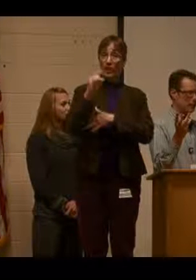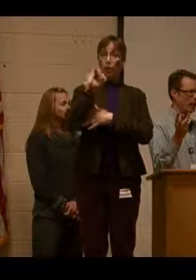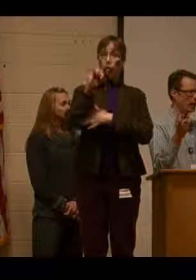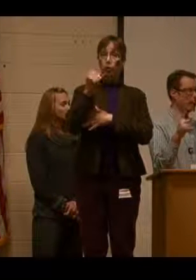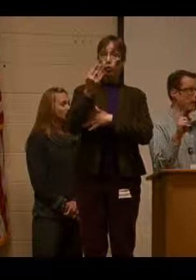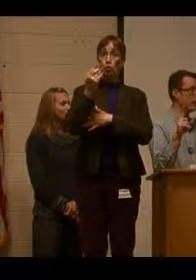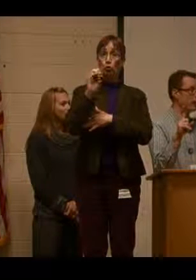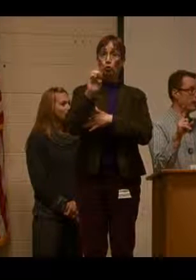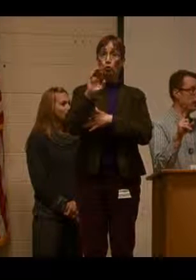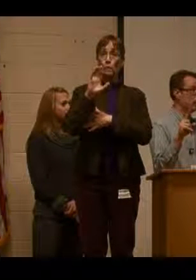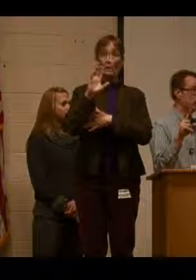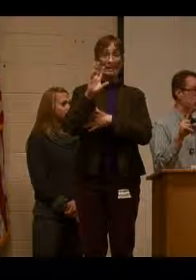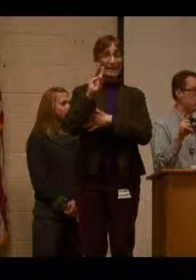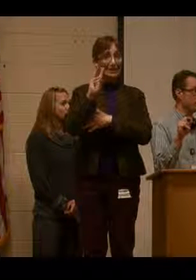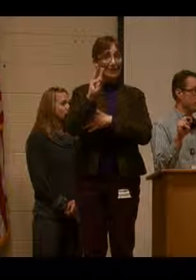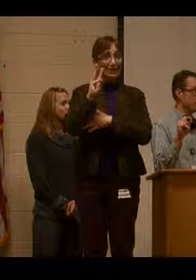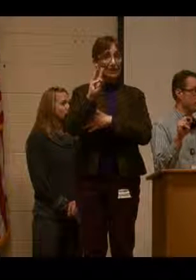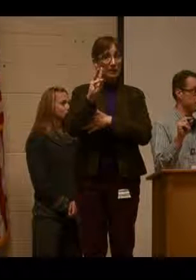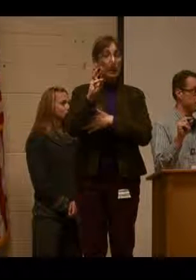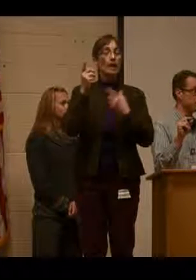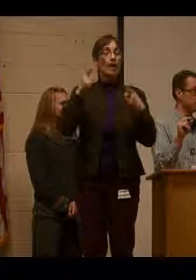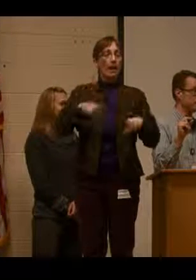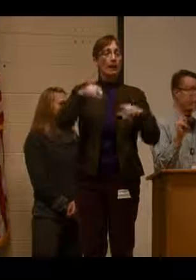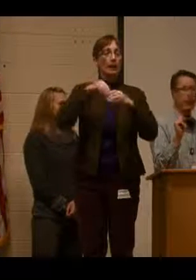gym. Yeah.